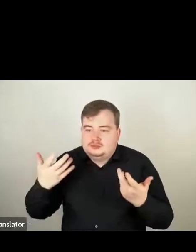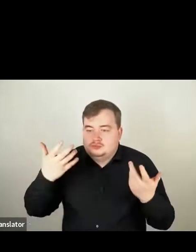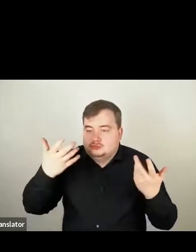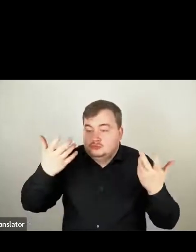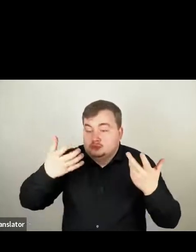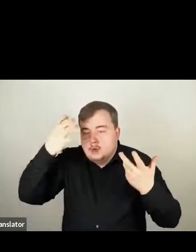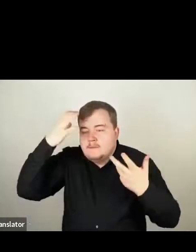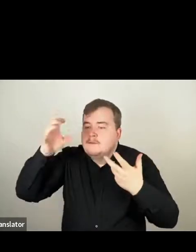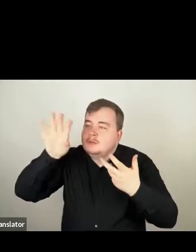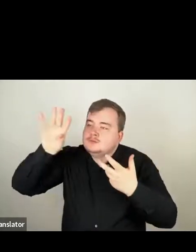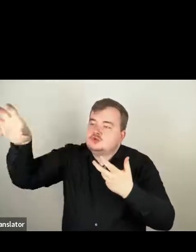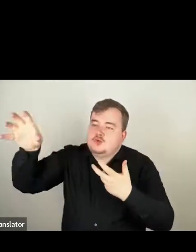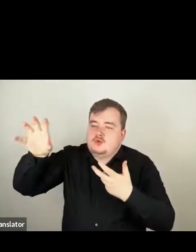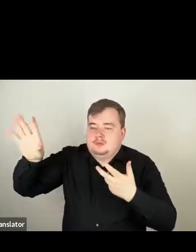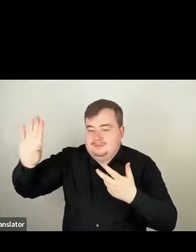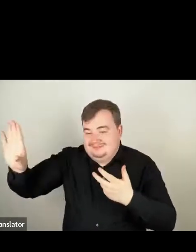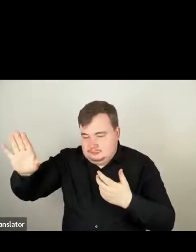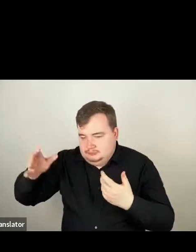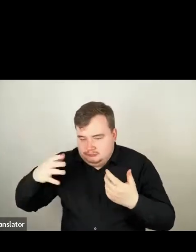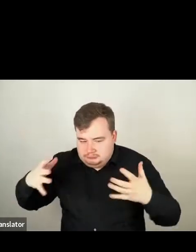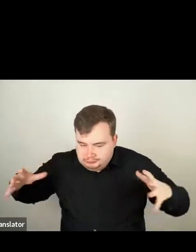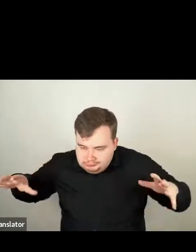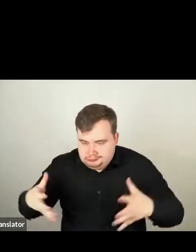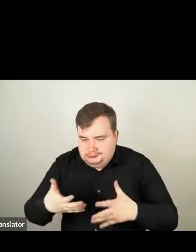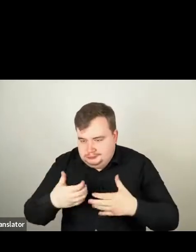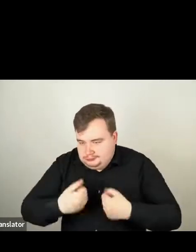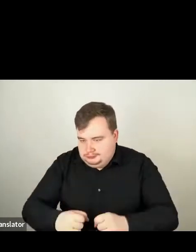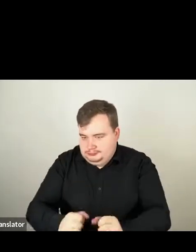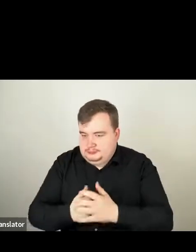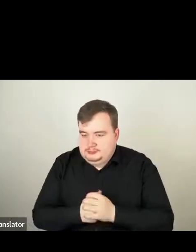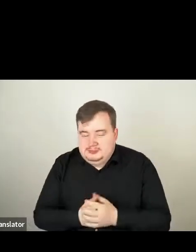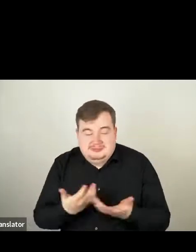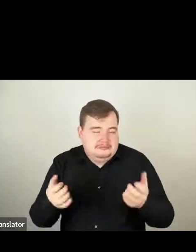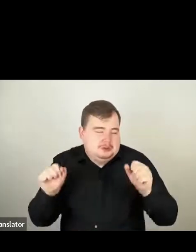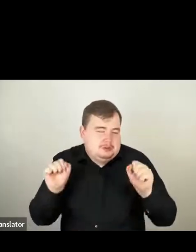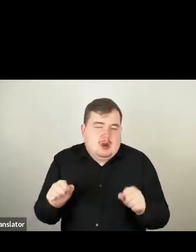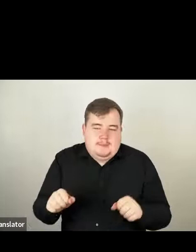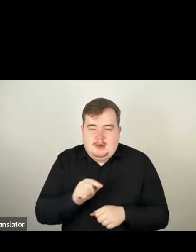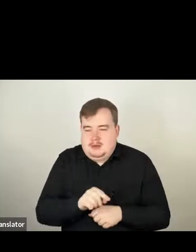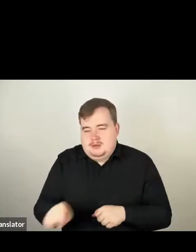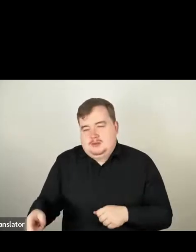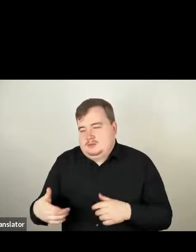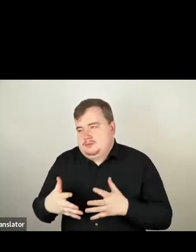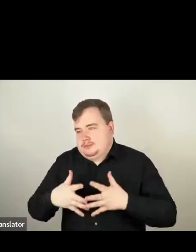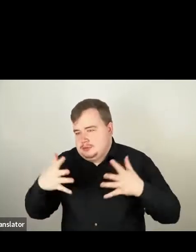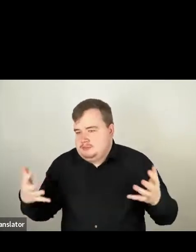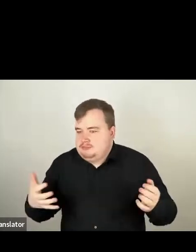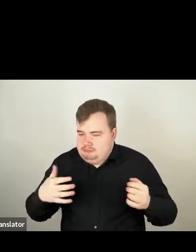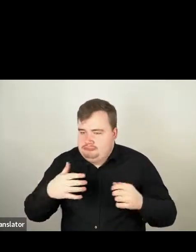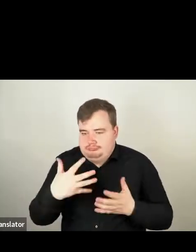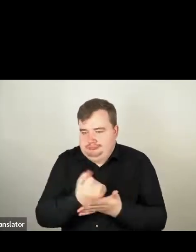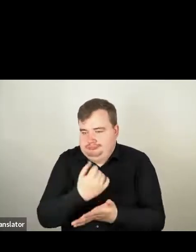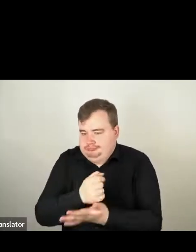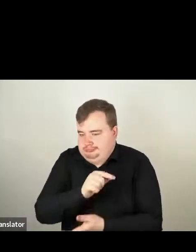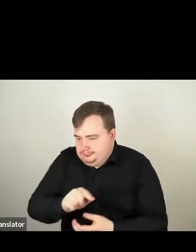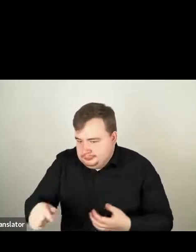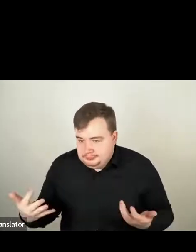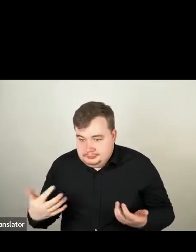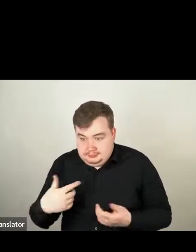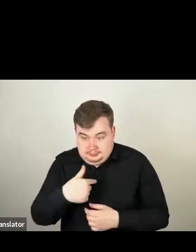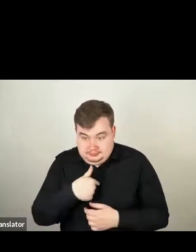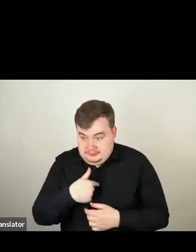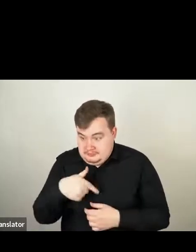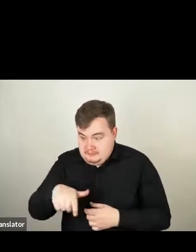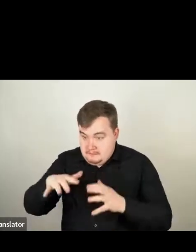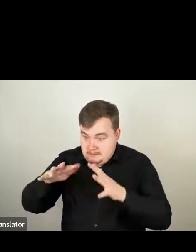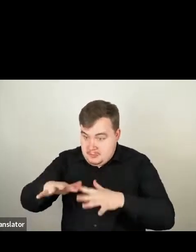parliament, there is a lot of things that can be done. In my parliament, for example, and I know it's in several others as well, there is childcare,